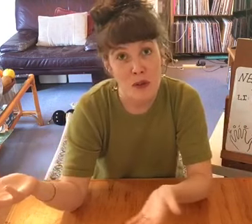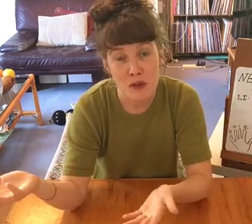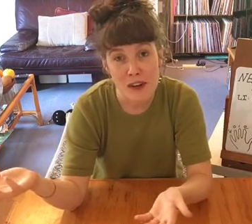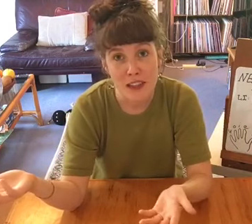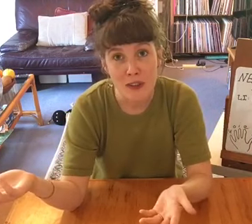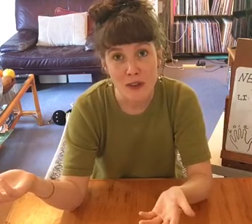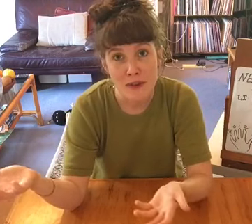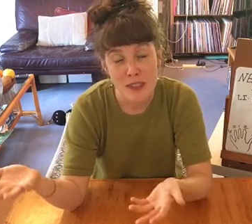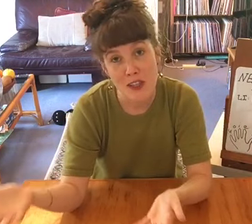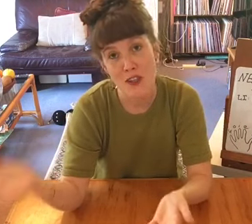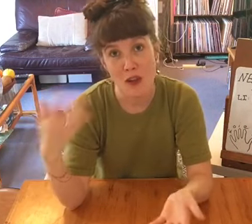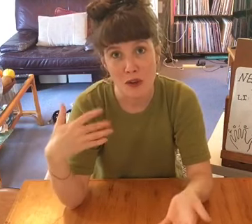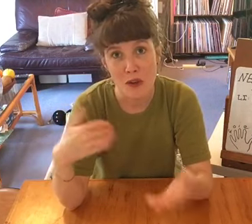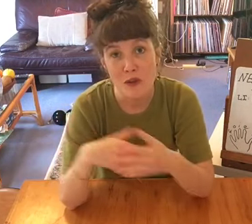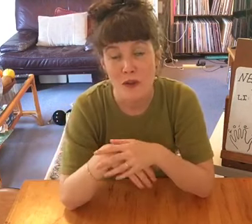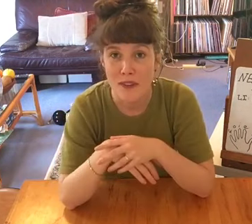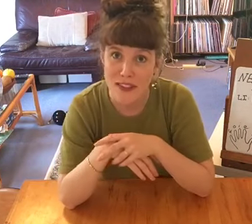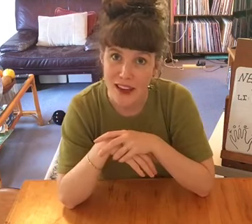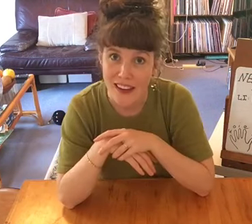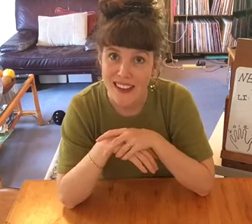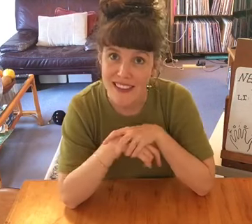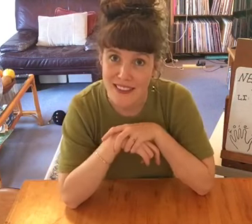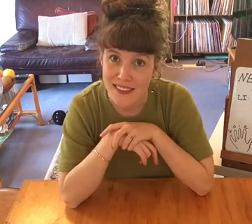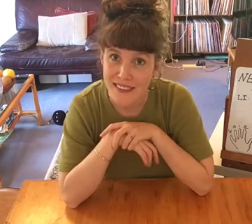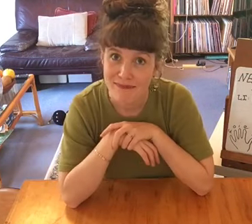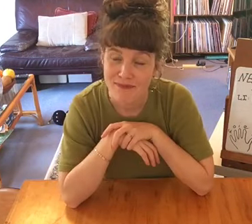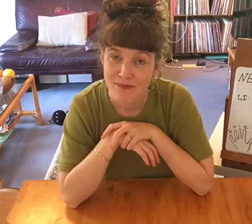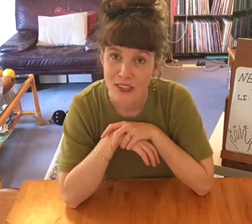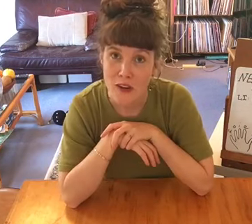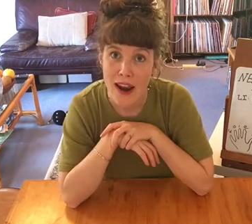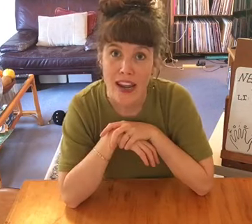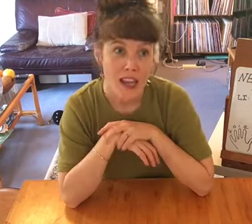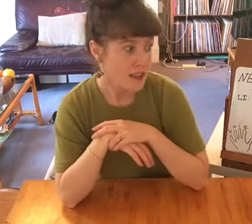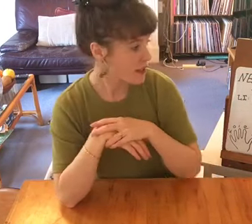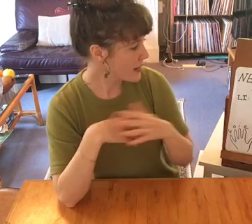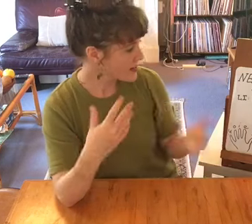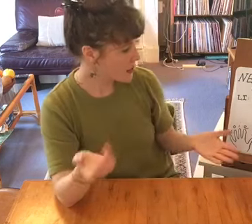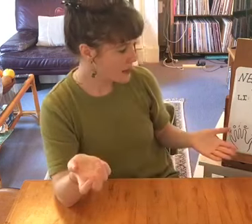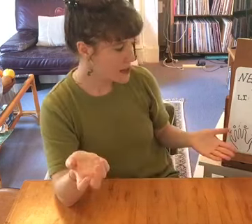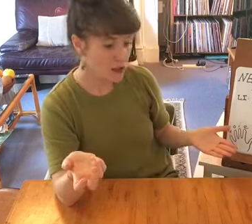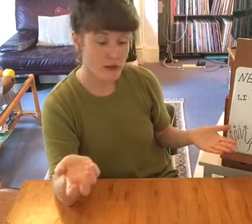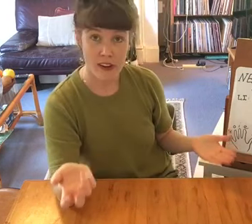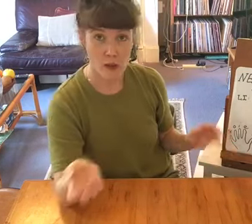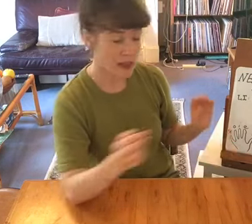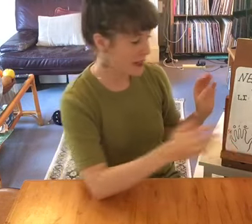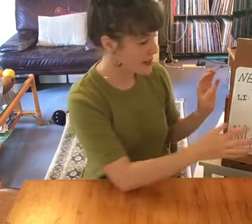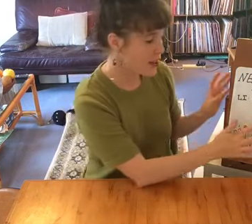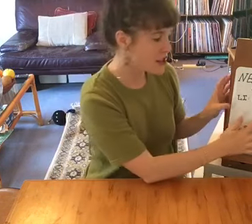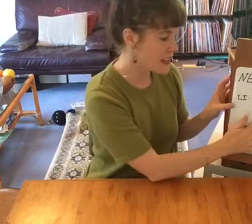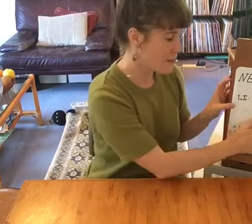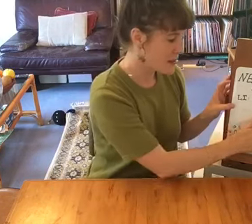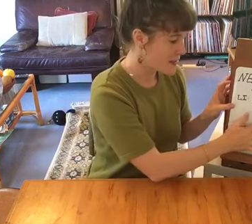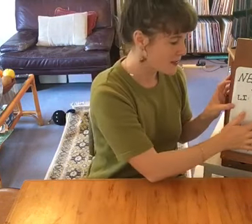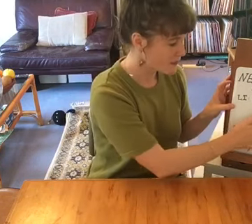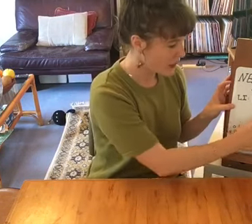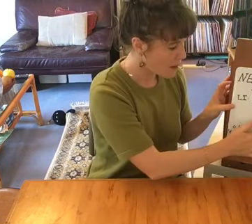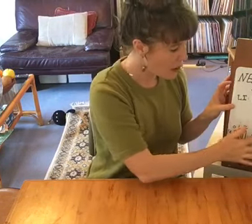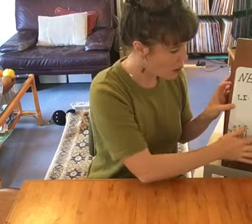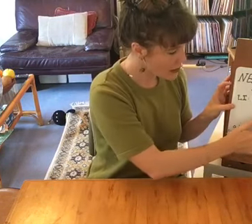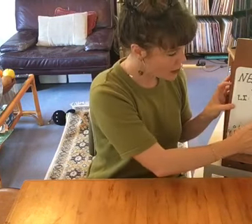talking to can show you what the sign is. All right, the next thing we need to learn very quickly is actually numbers. I'm only going to show